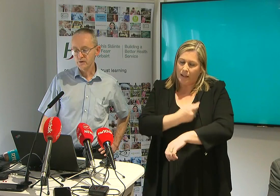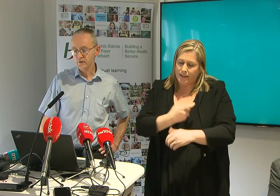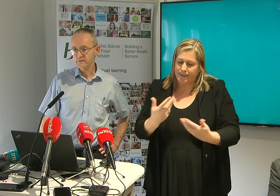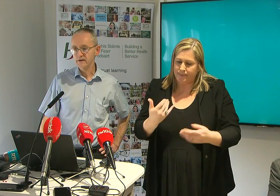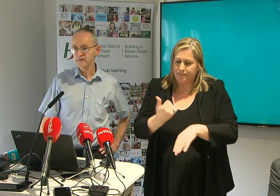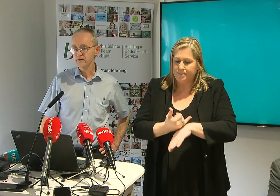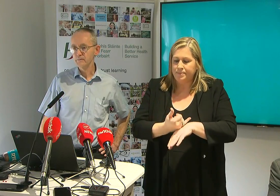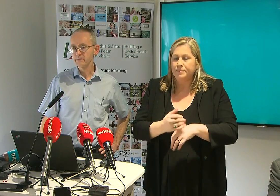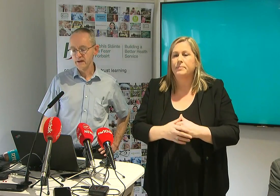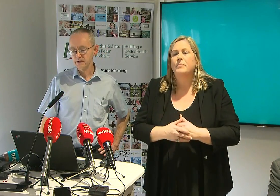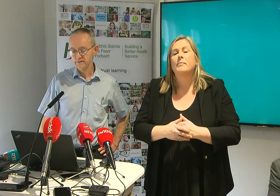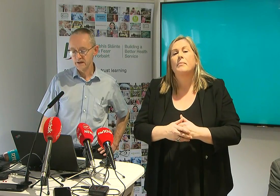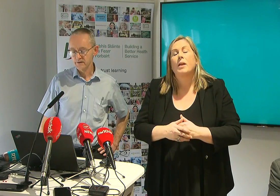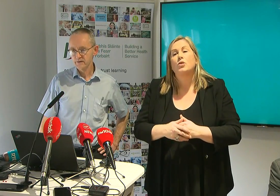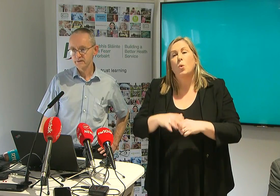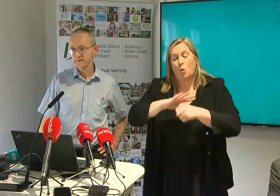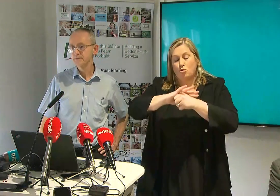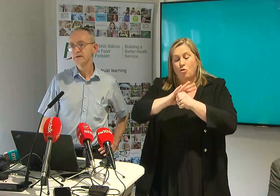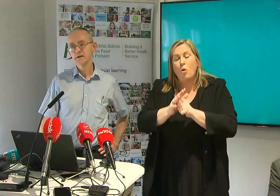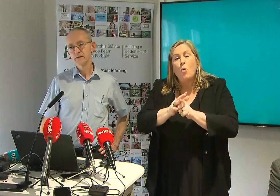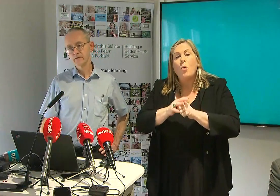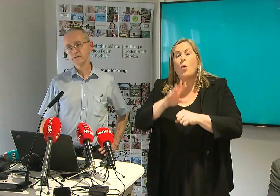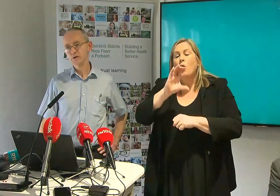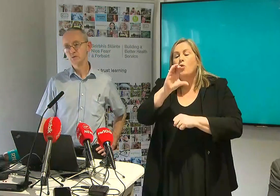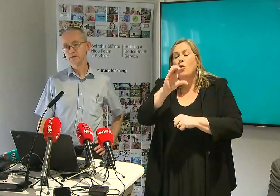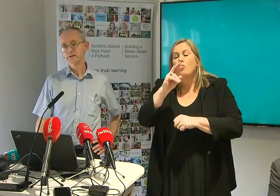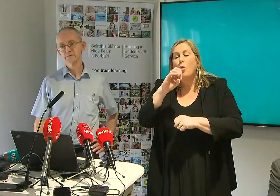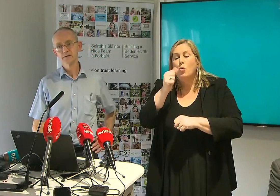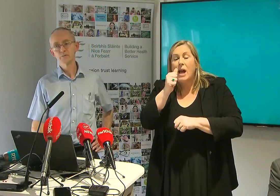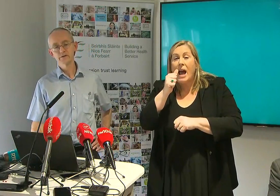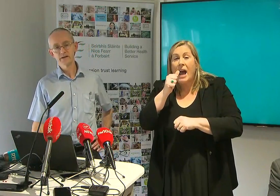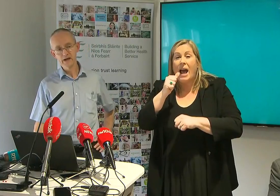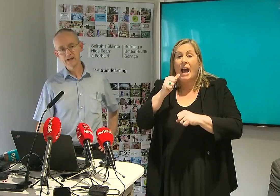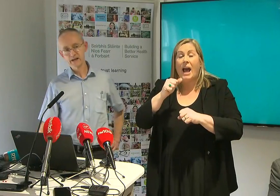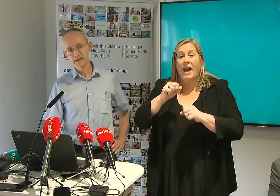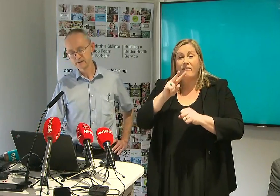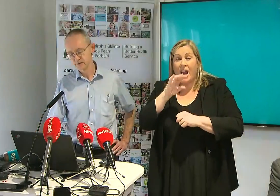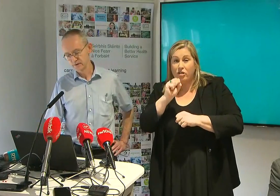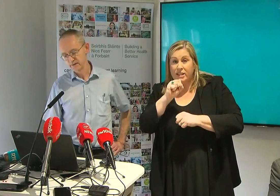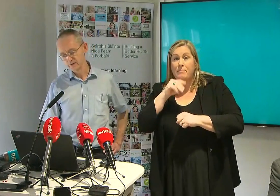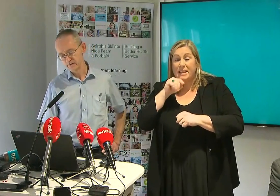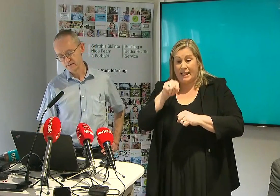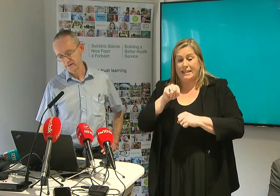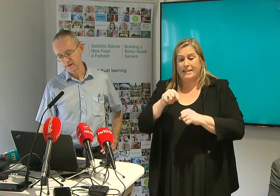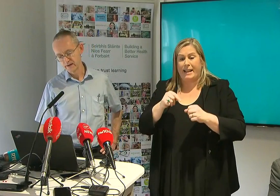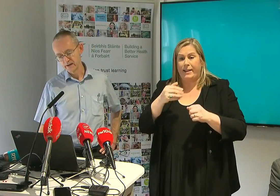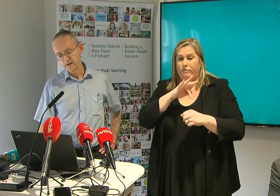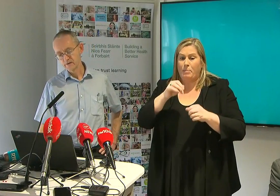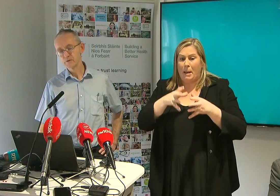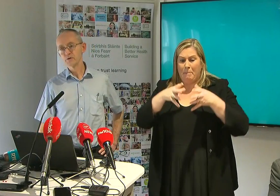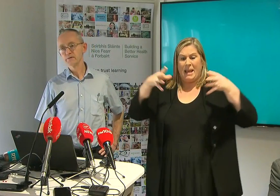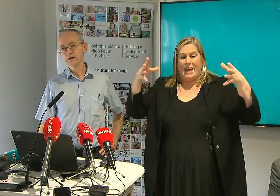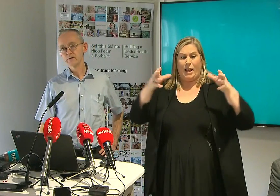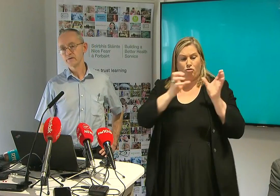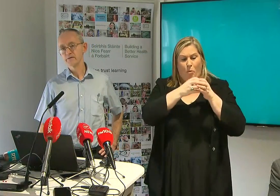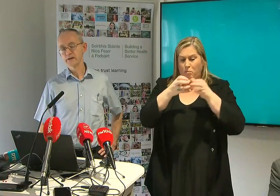So the coronaviruses are a big family of viruses. This is a new one, but it's a lot like the other coronaviruses.